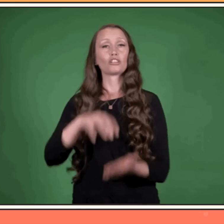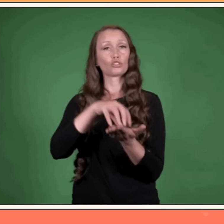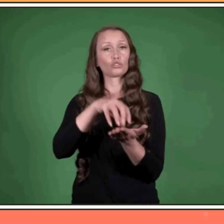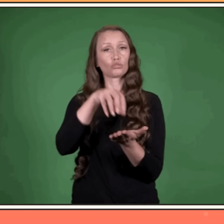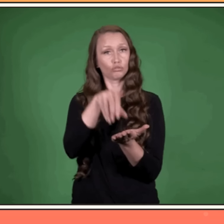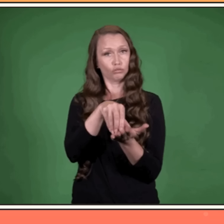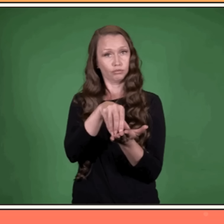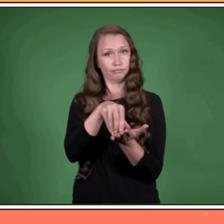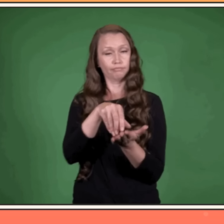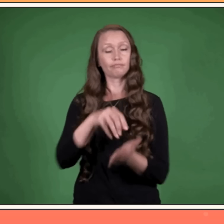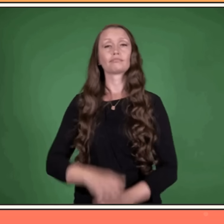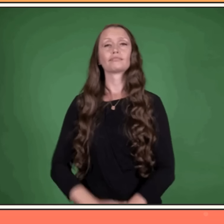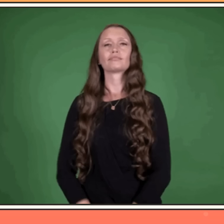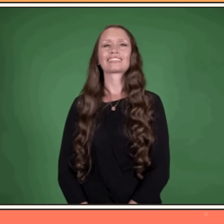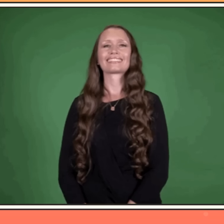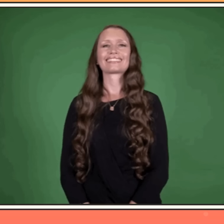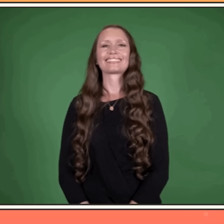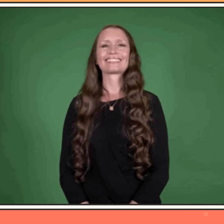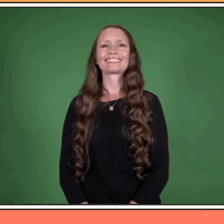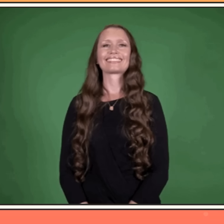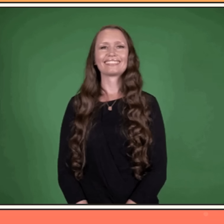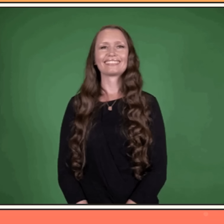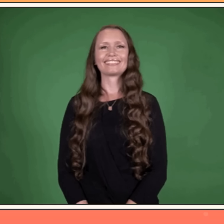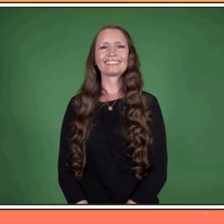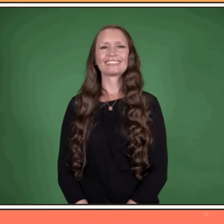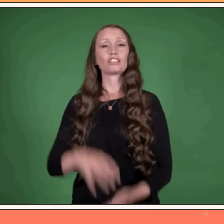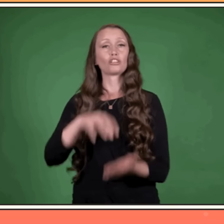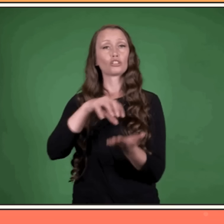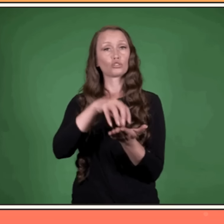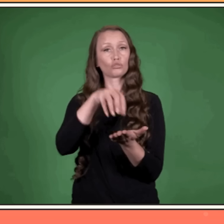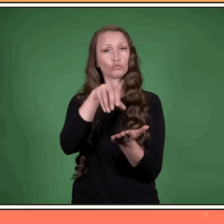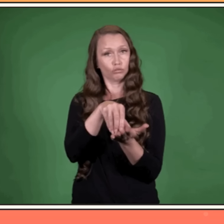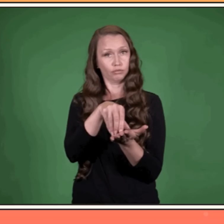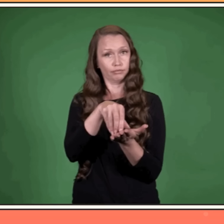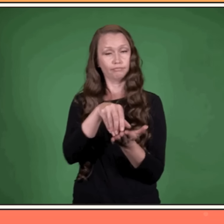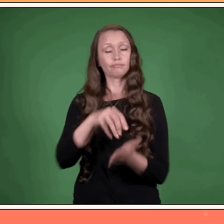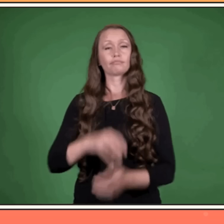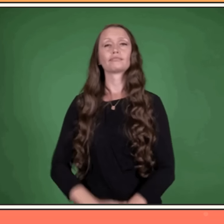Sweet, round, and best with chocolate chips.